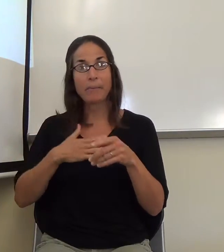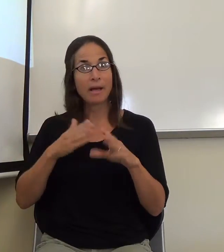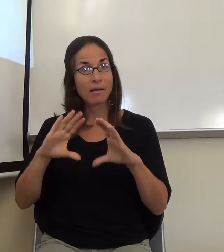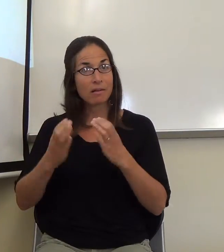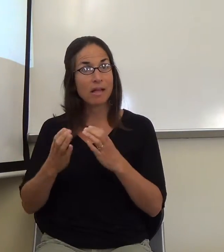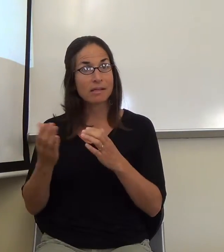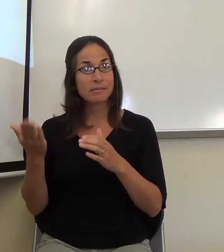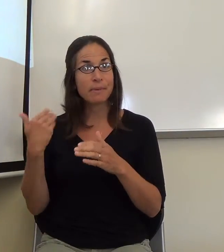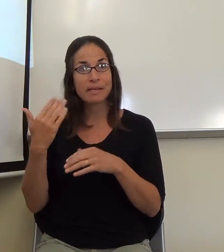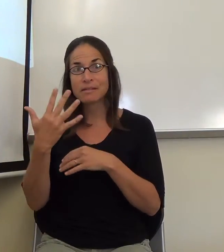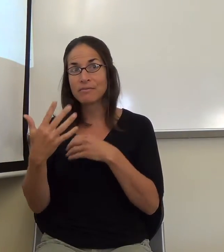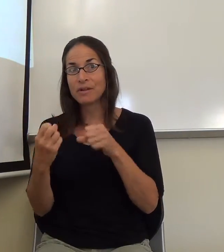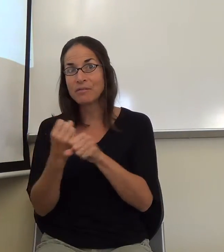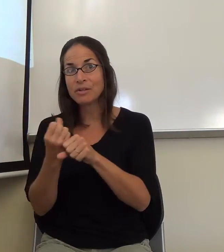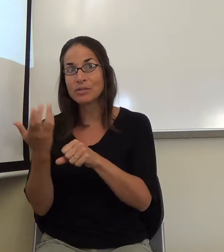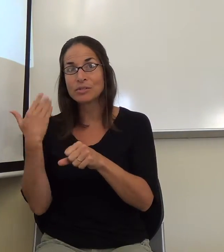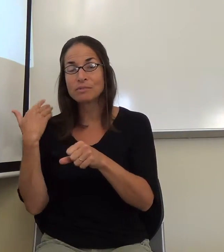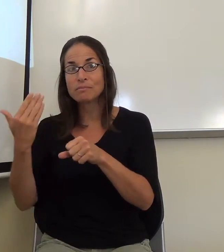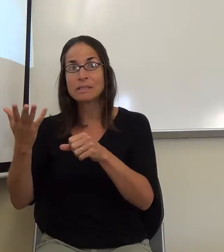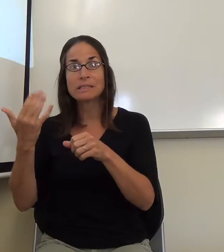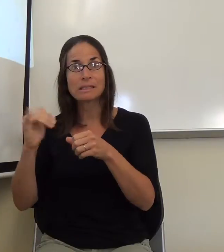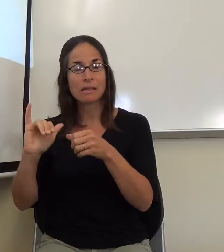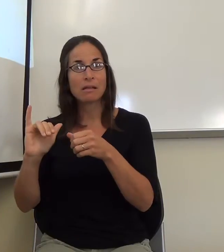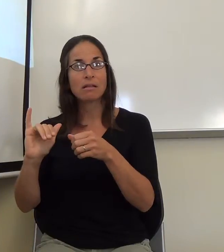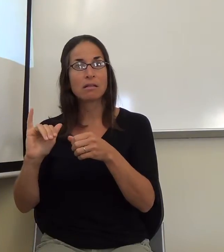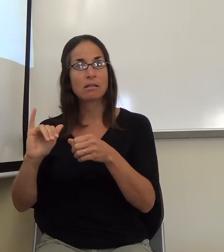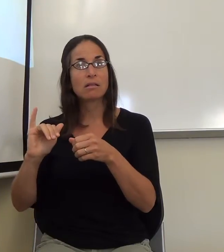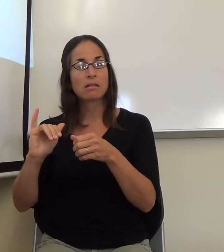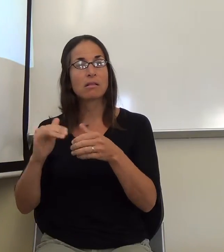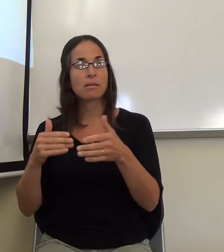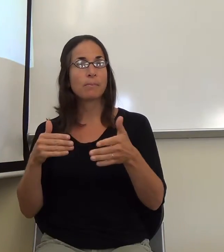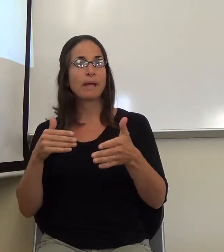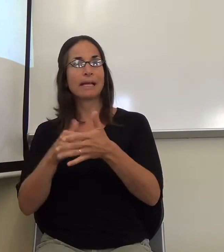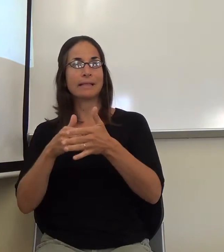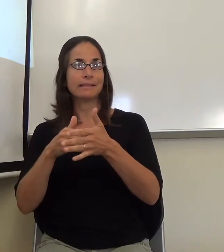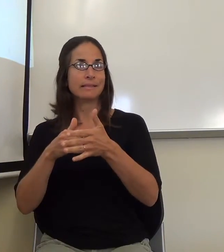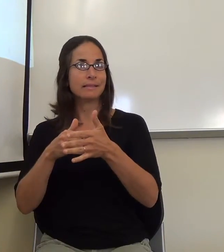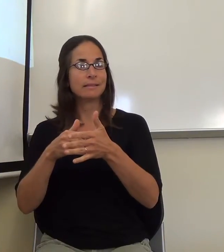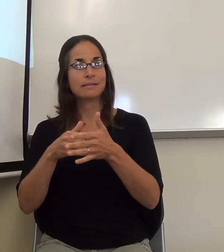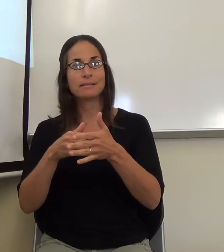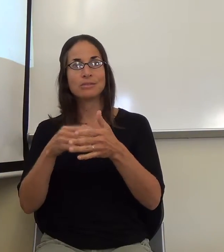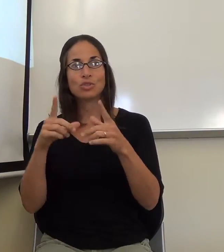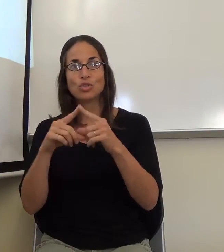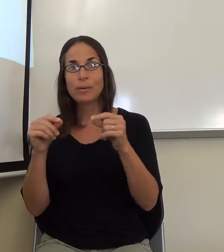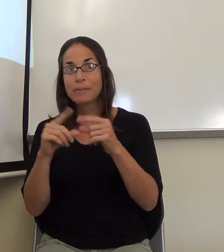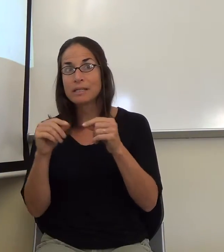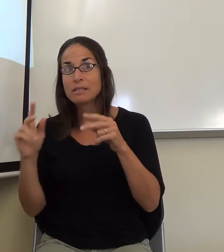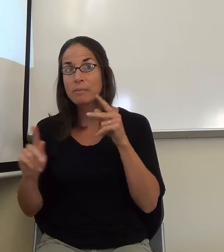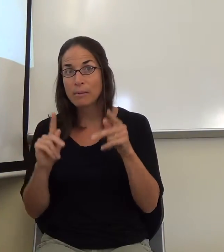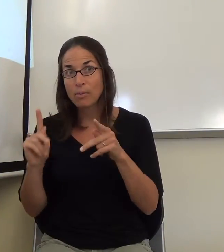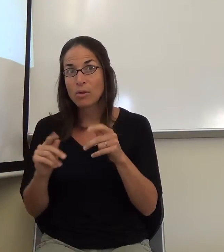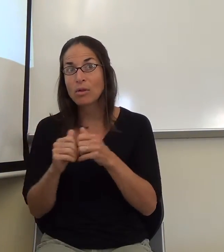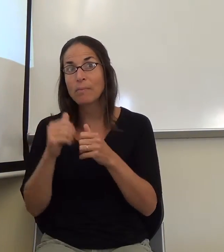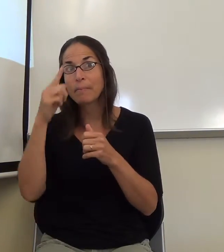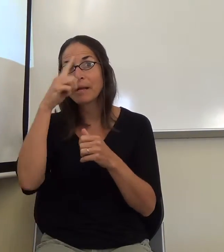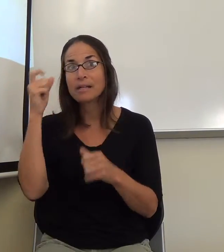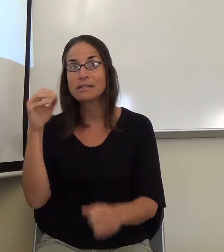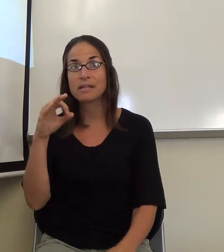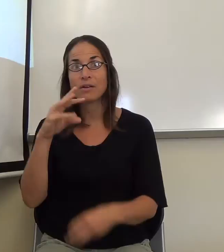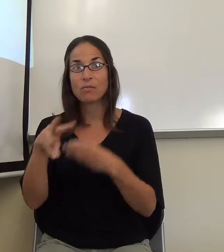5 or 6 years, who are still prejudiced against Japanese people because of World War II. They're pretty